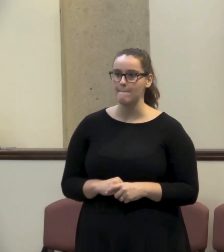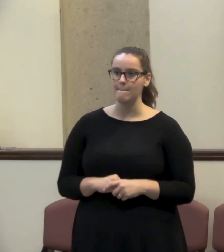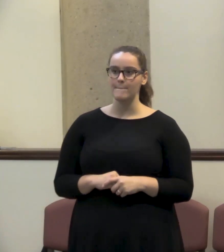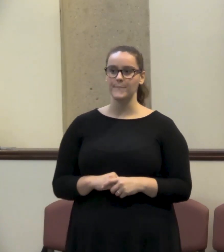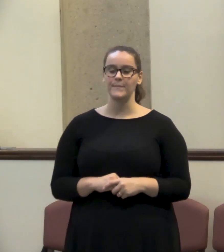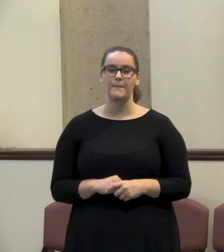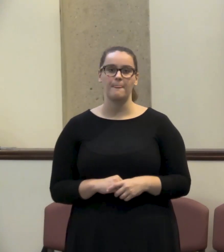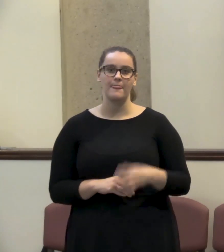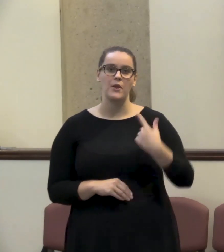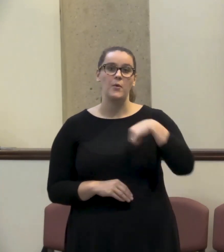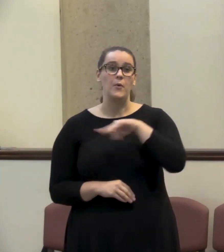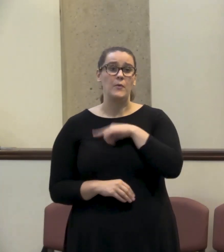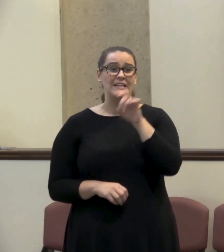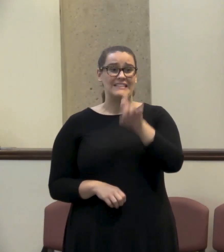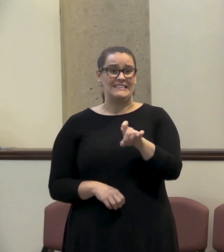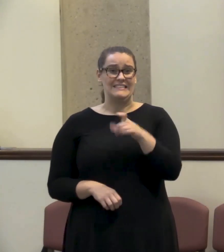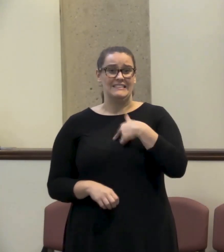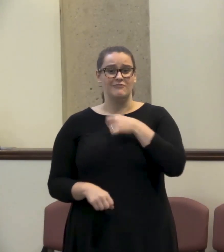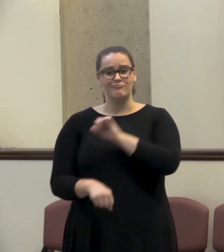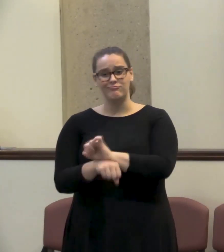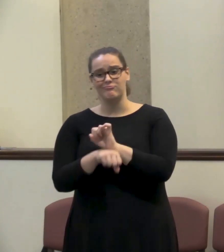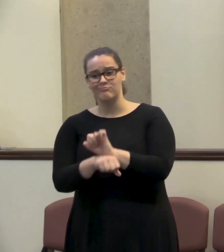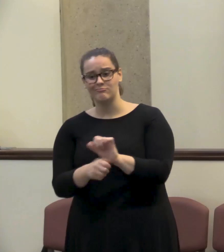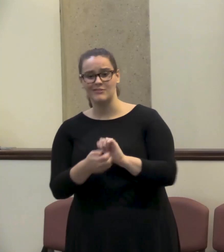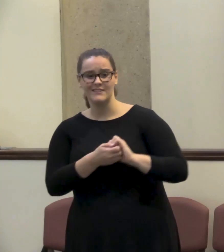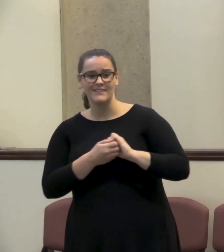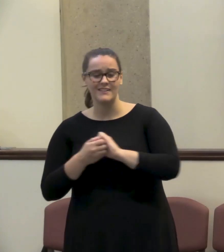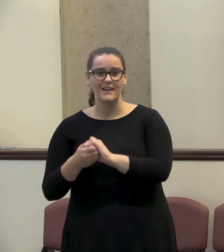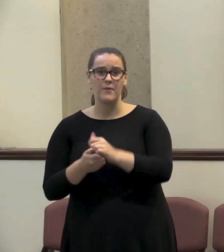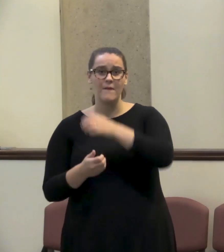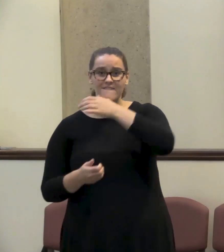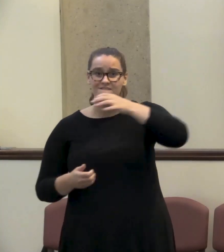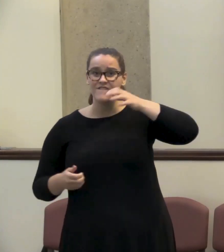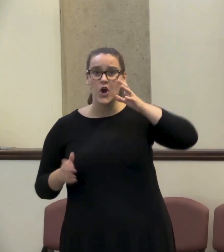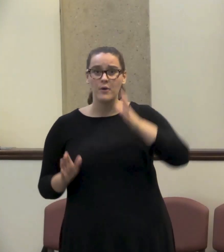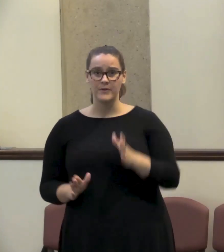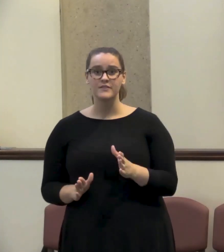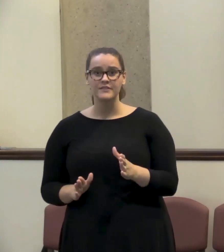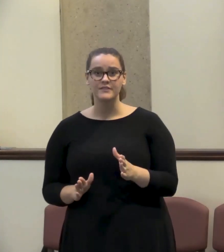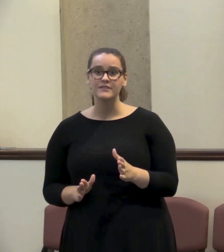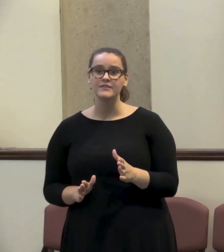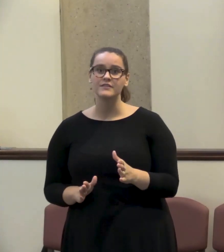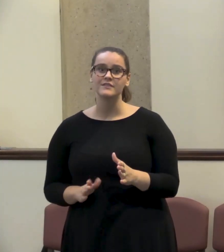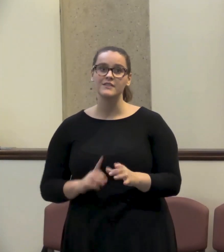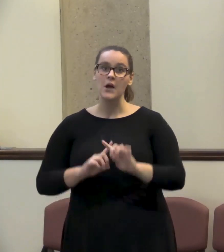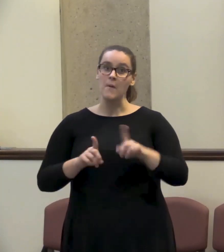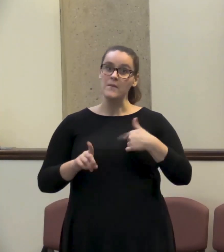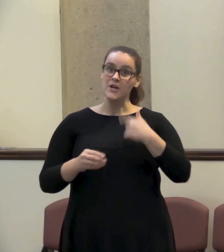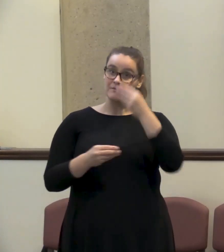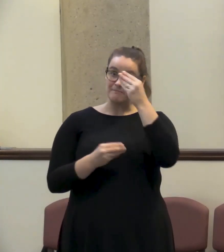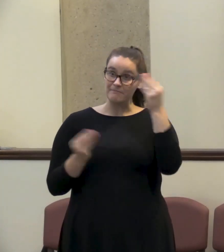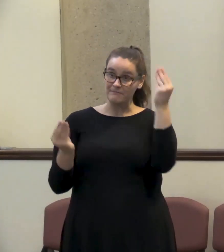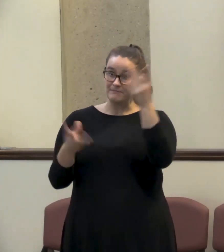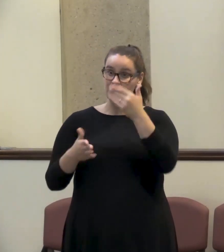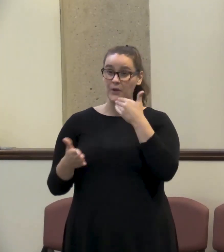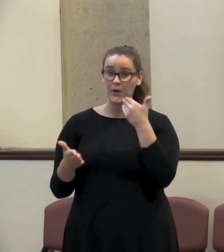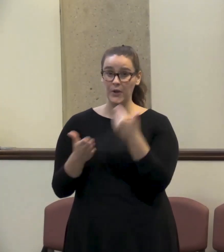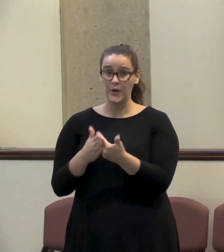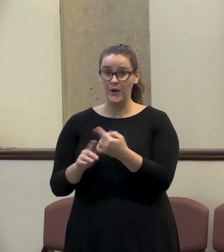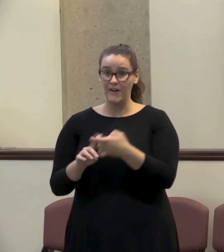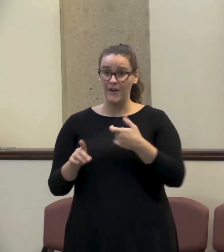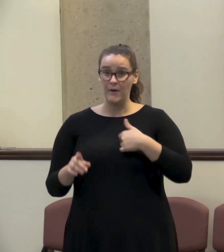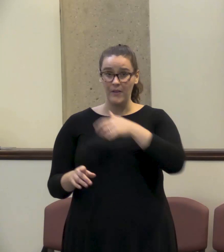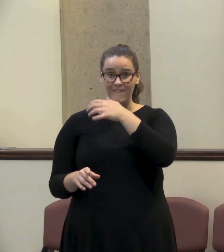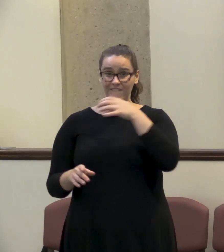We've got to work with the farmers in the Ag Reserve on carbon sequestration. But I want to give you good news from the farmers.